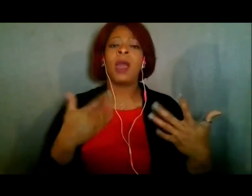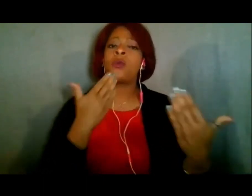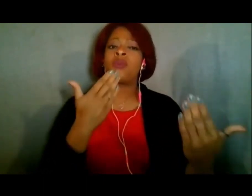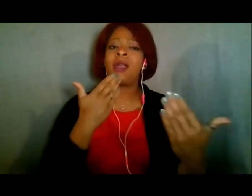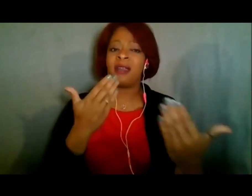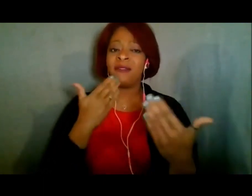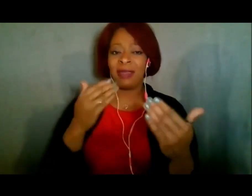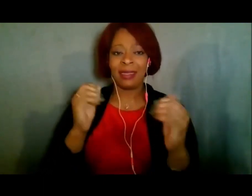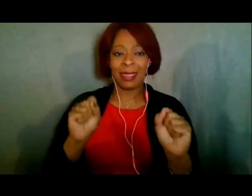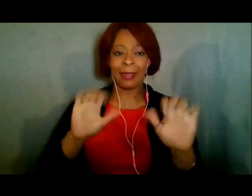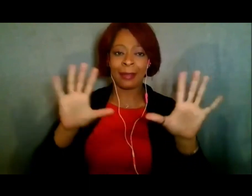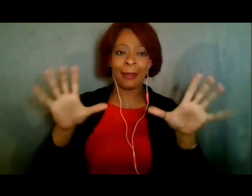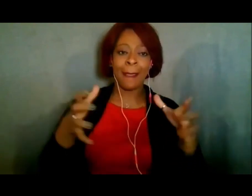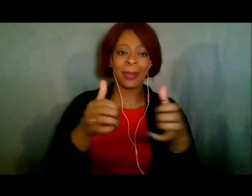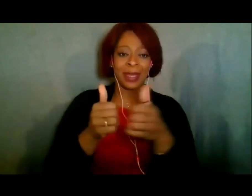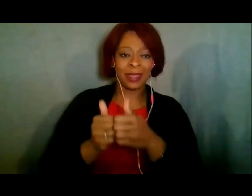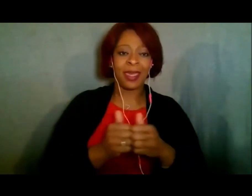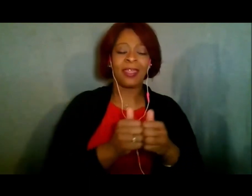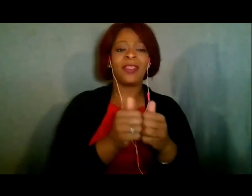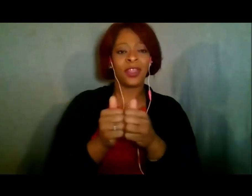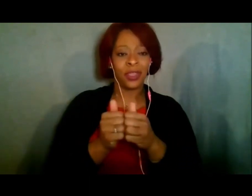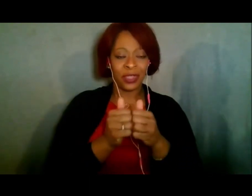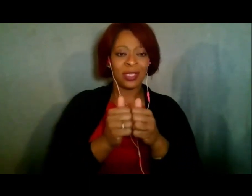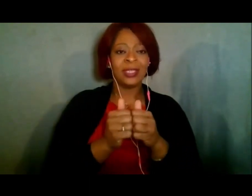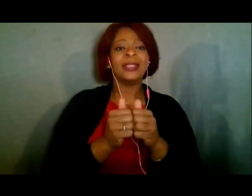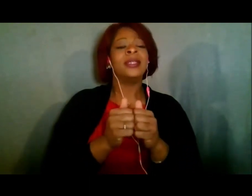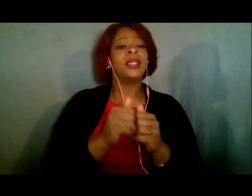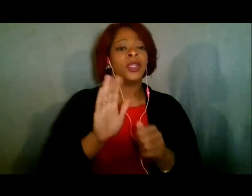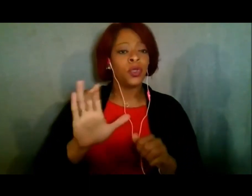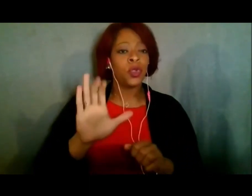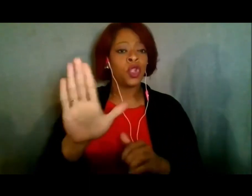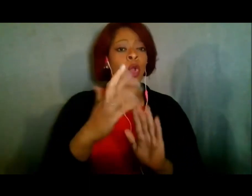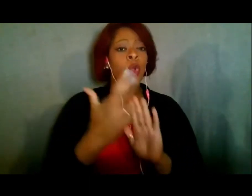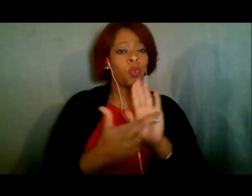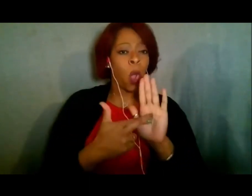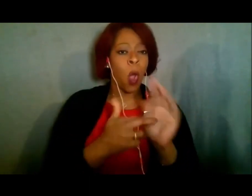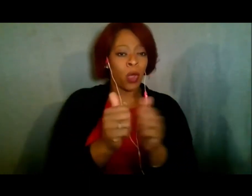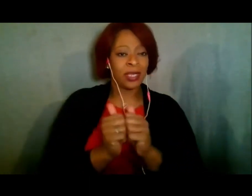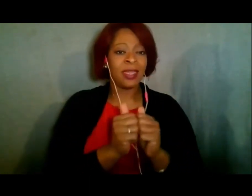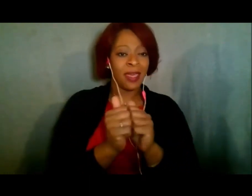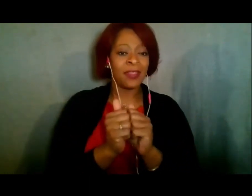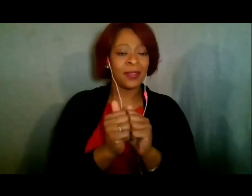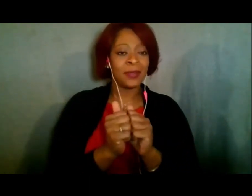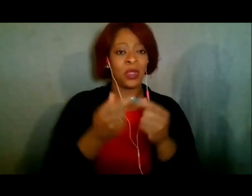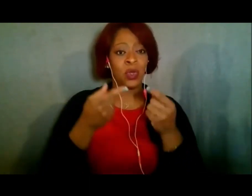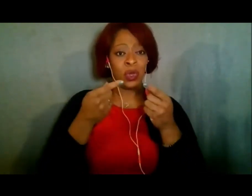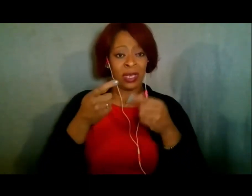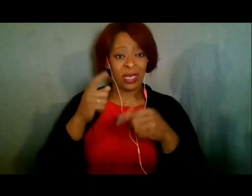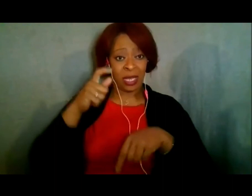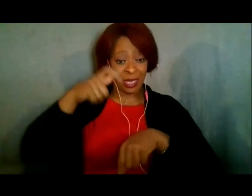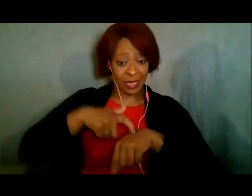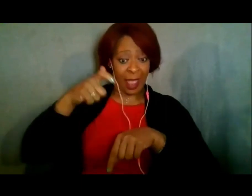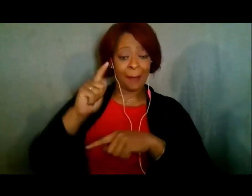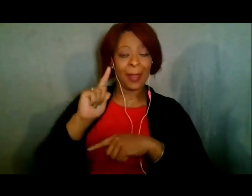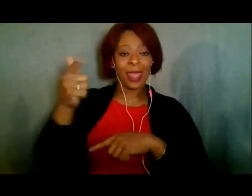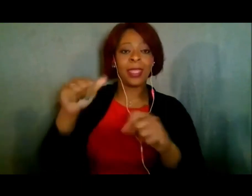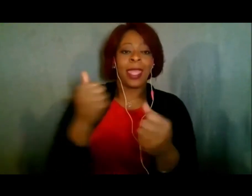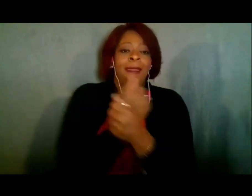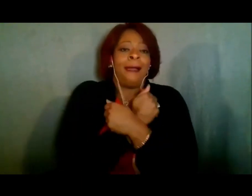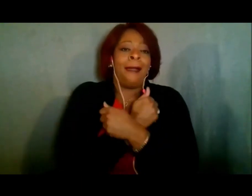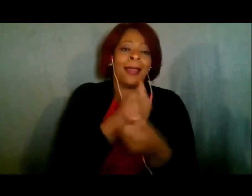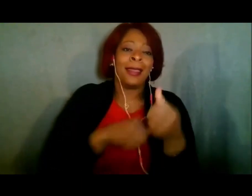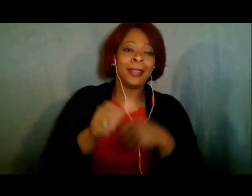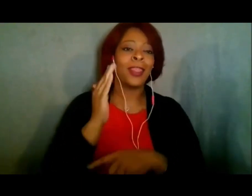to come together to each play the part that we can play until the time comes that we get to hug on each other again